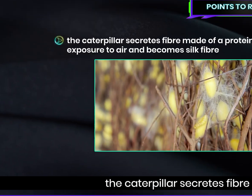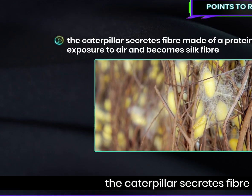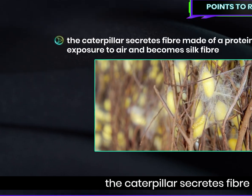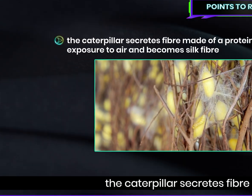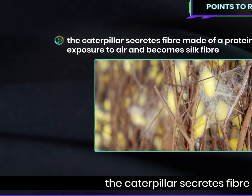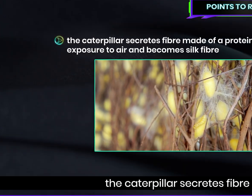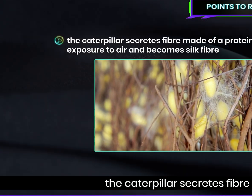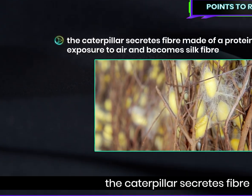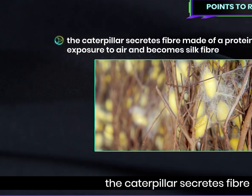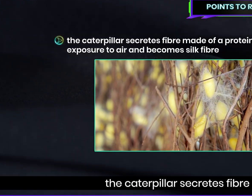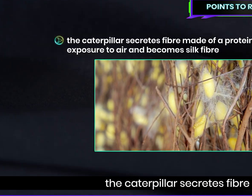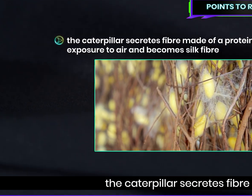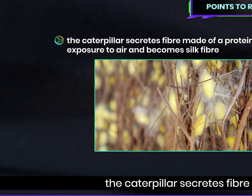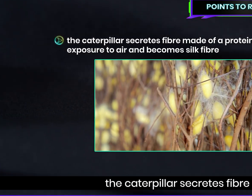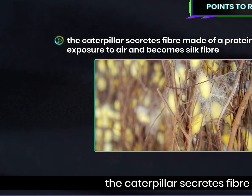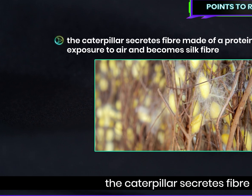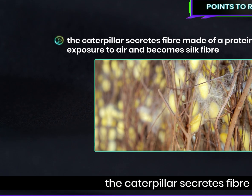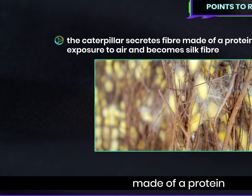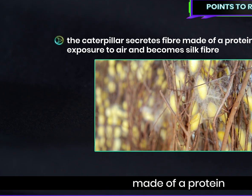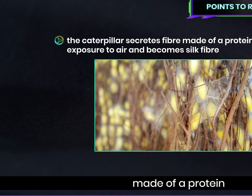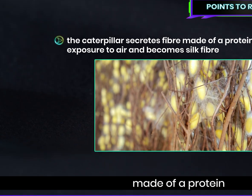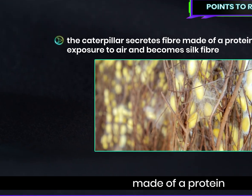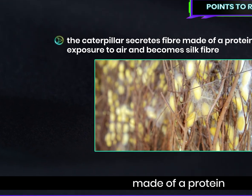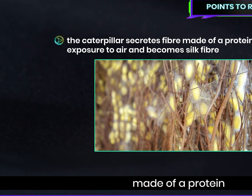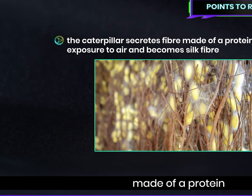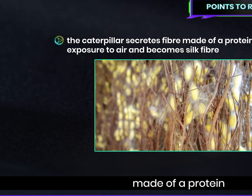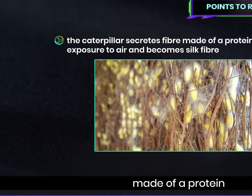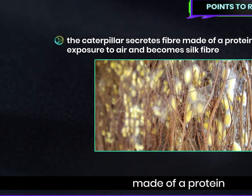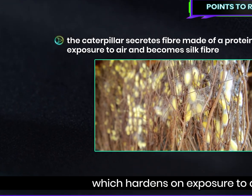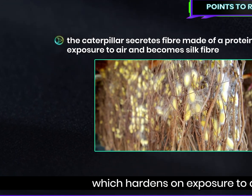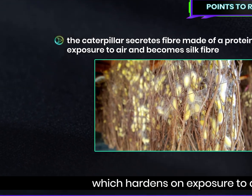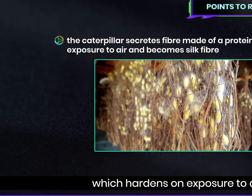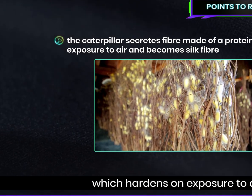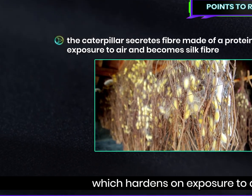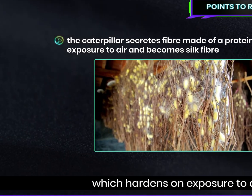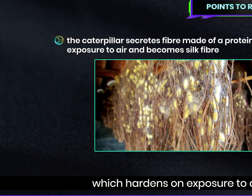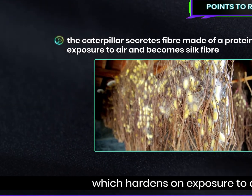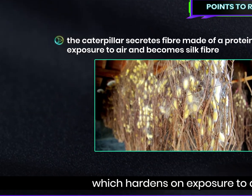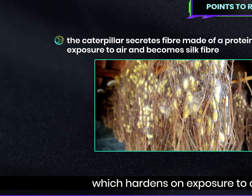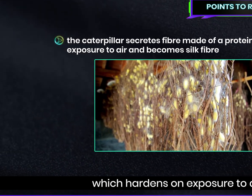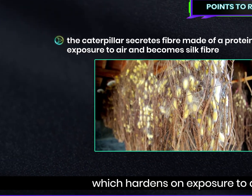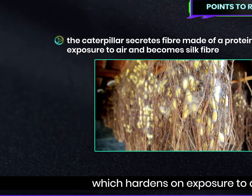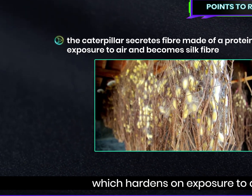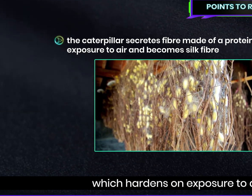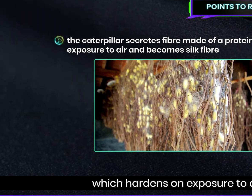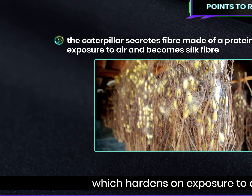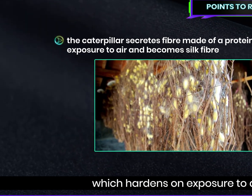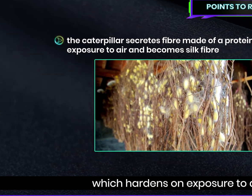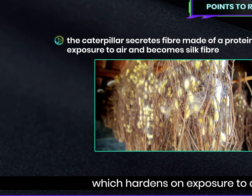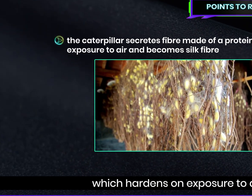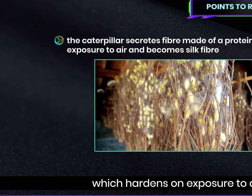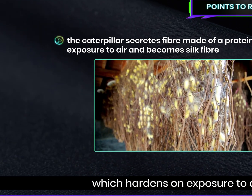The caterpillar secretes fiber made of a protein which hardens on exposure to